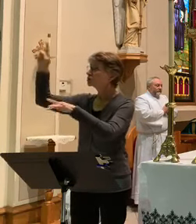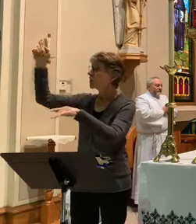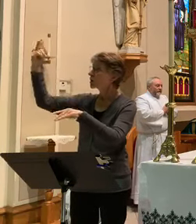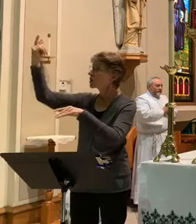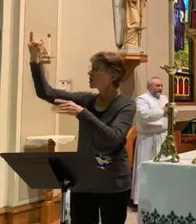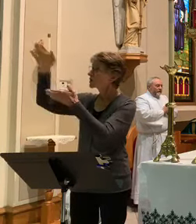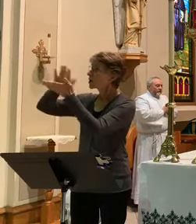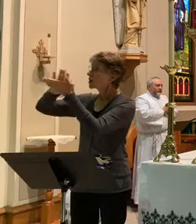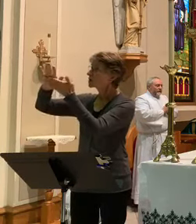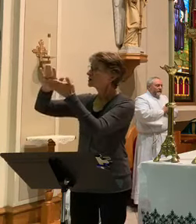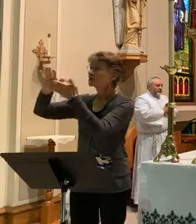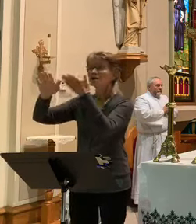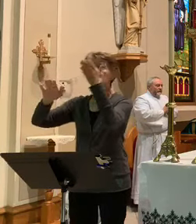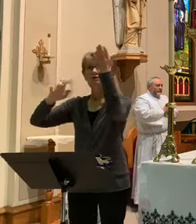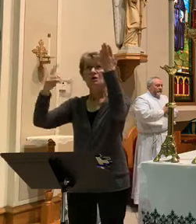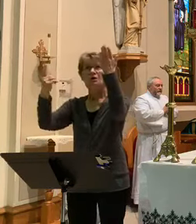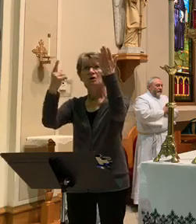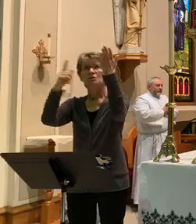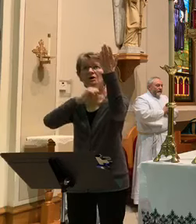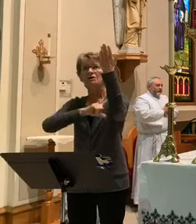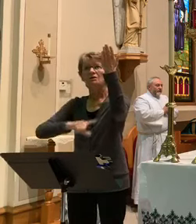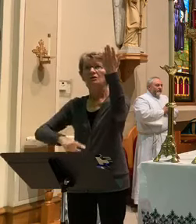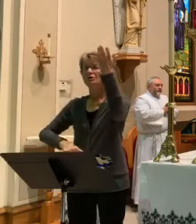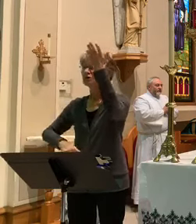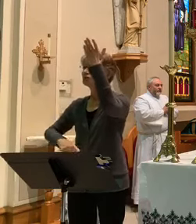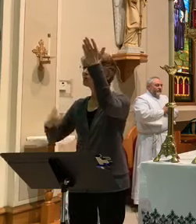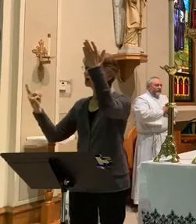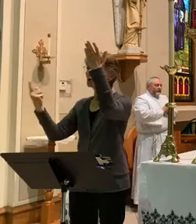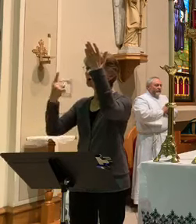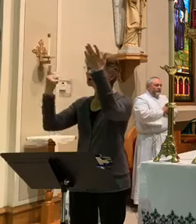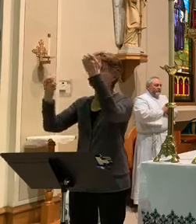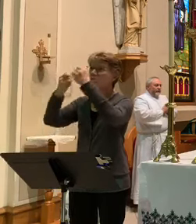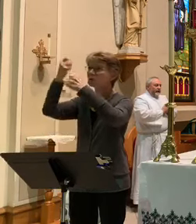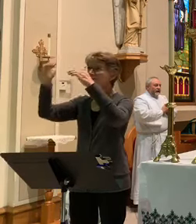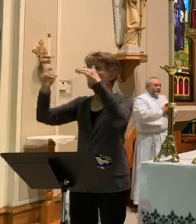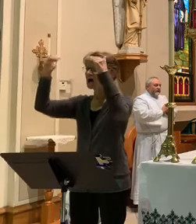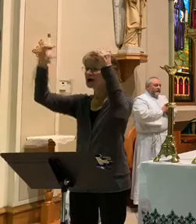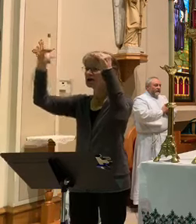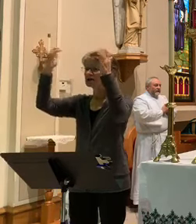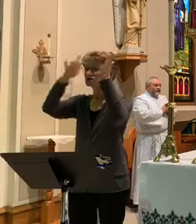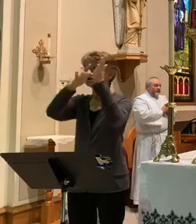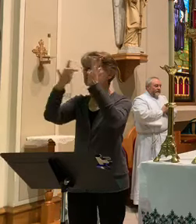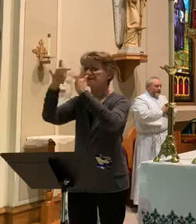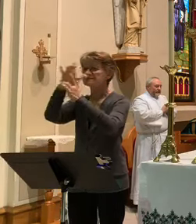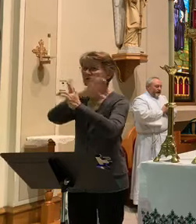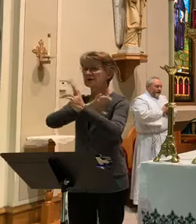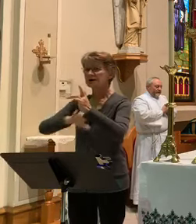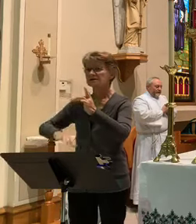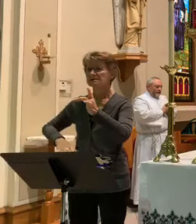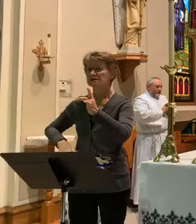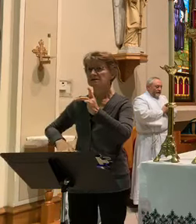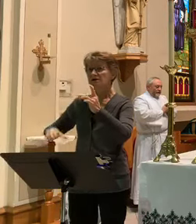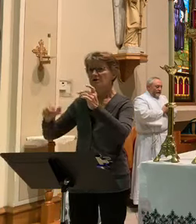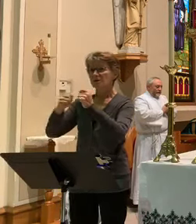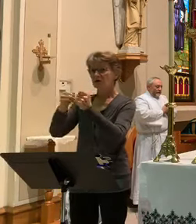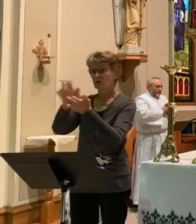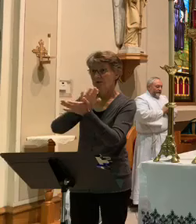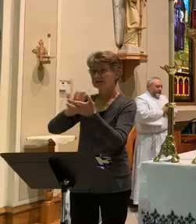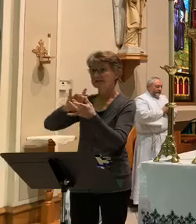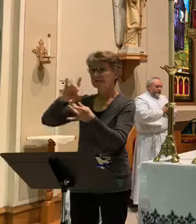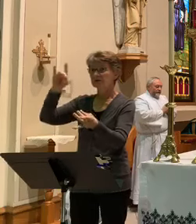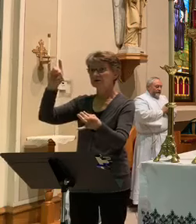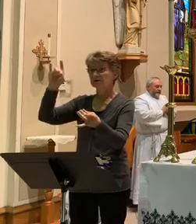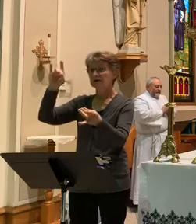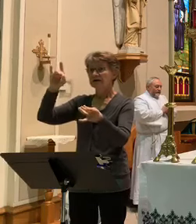alone are the Holy One, you alone are the Lord, you alone are the Most High, Jesus Christ, with the